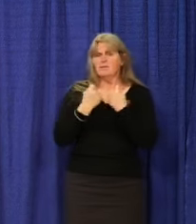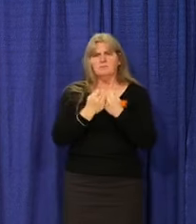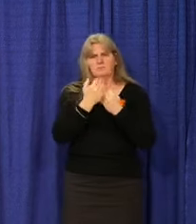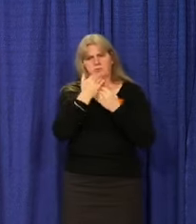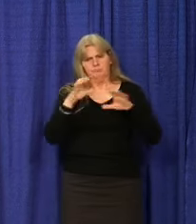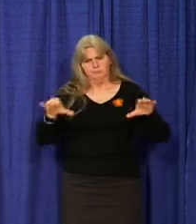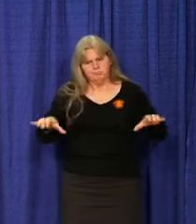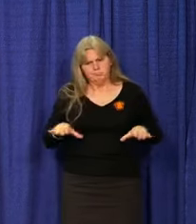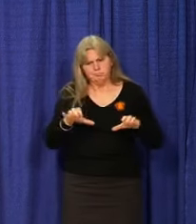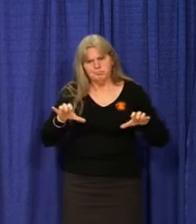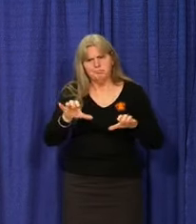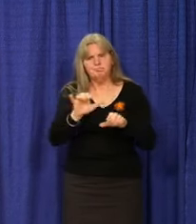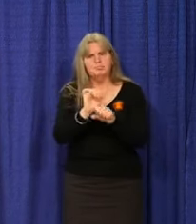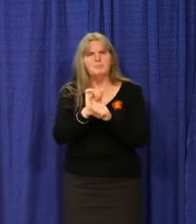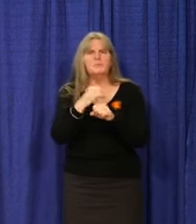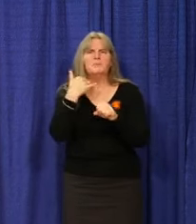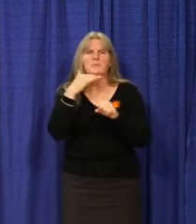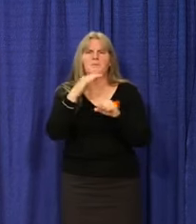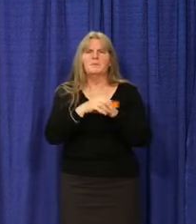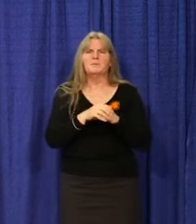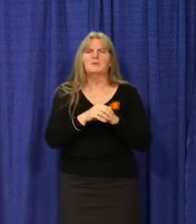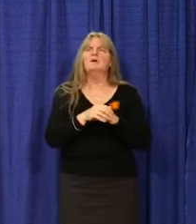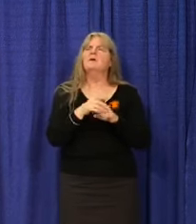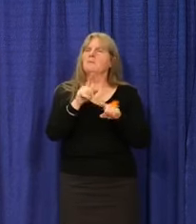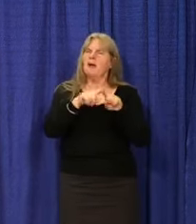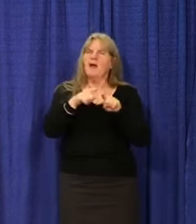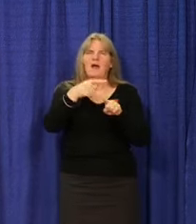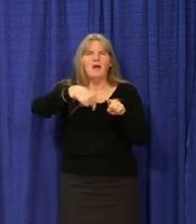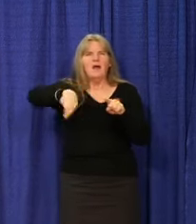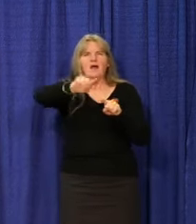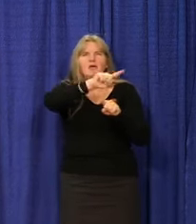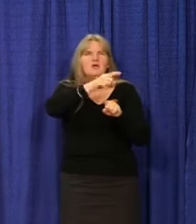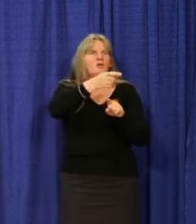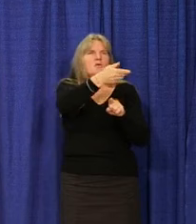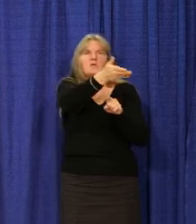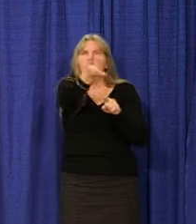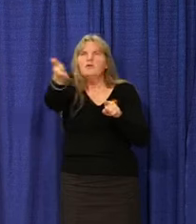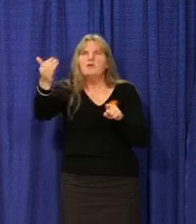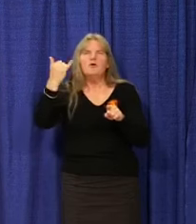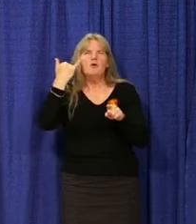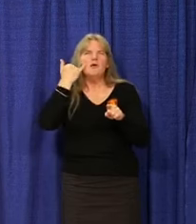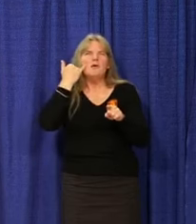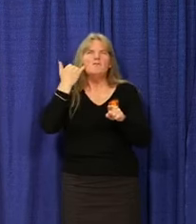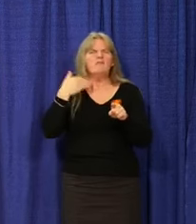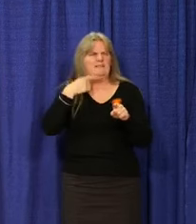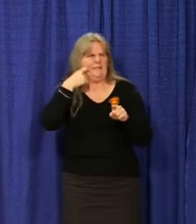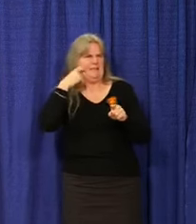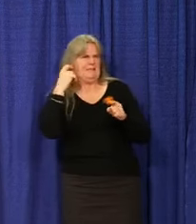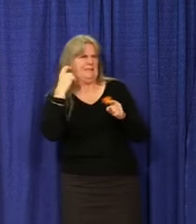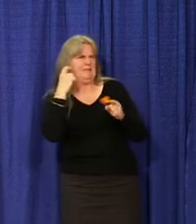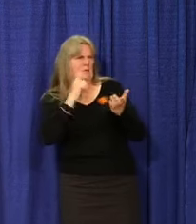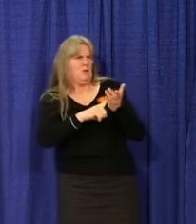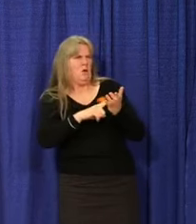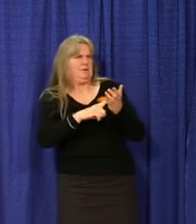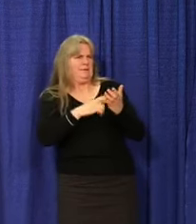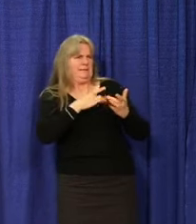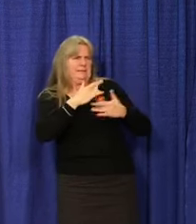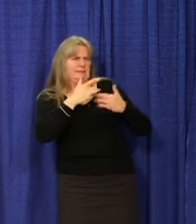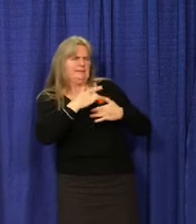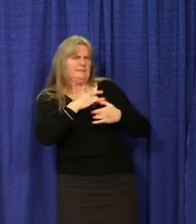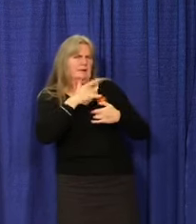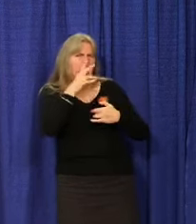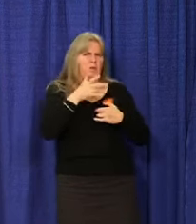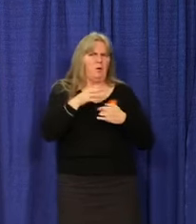a reminder that we ask Yukoners to alert us if you have concerns. If you see or hear